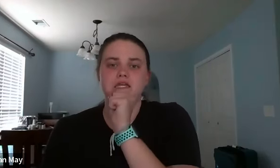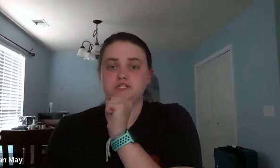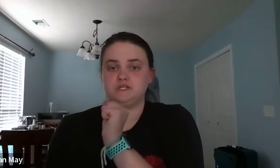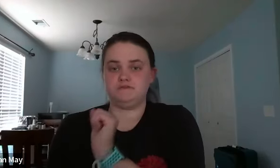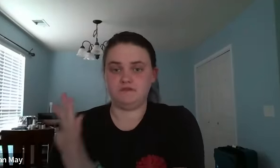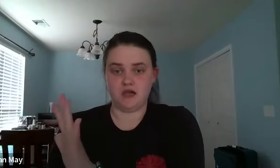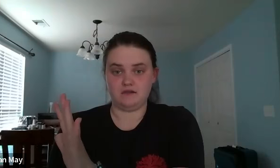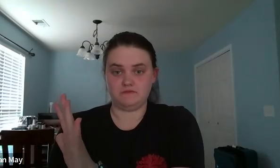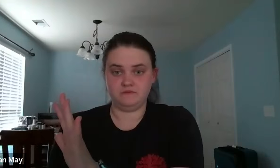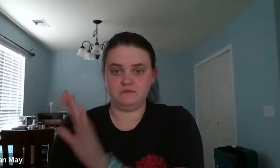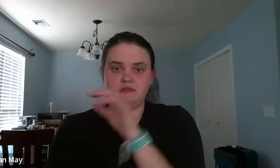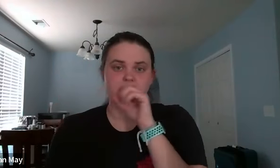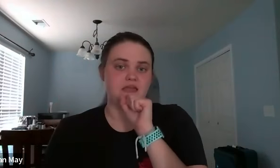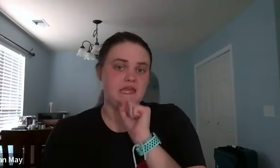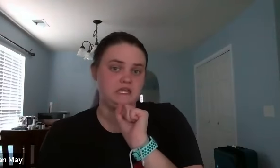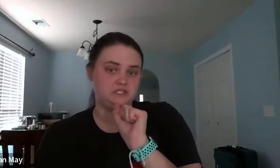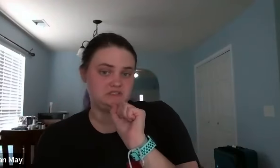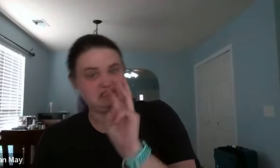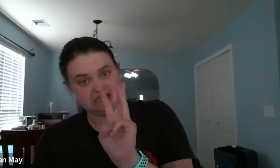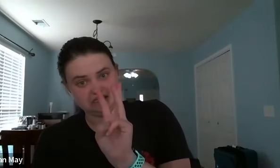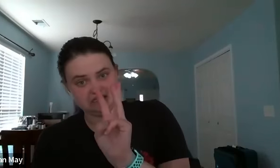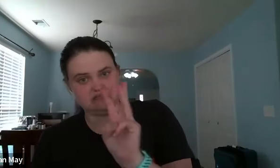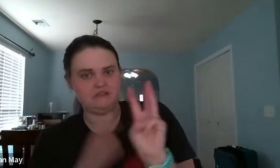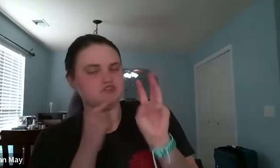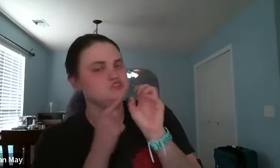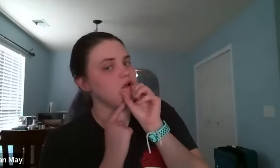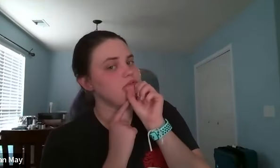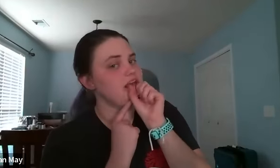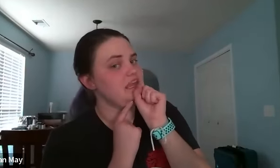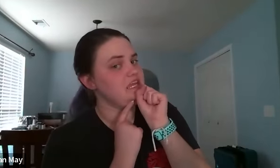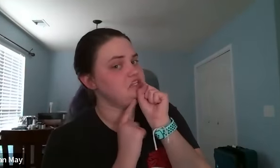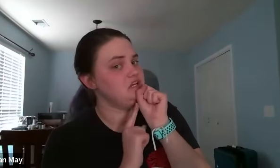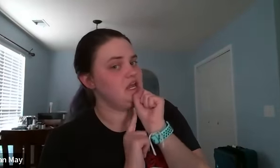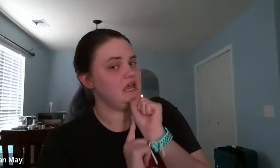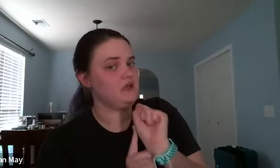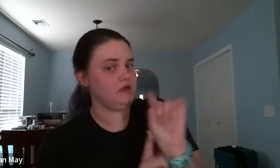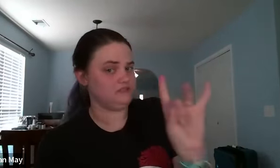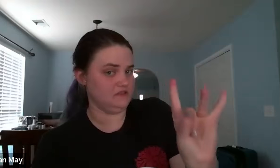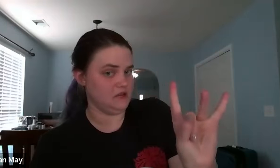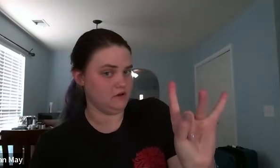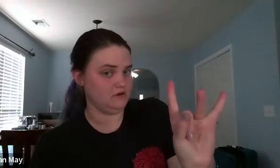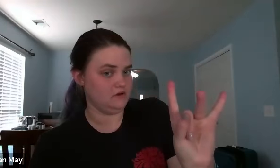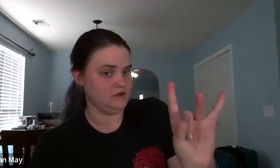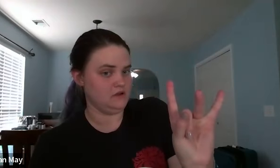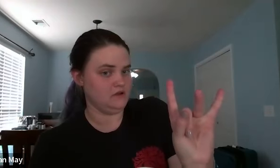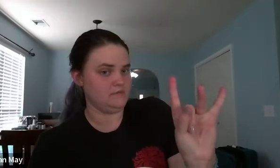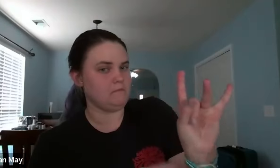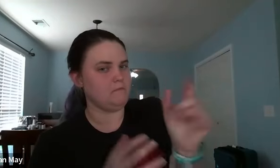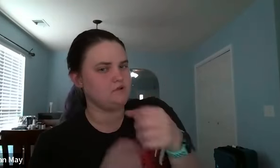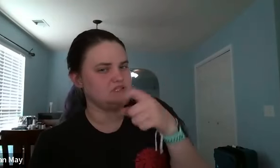age 5, age 6. Like they'll start with that age and come out to the number. But most of the